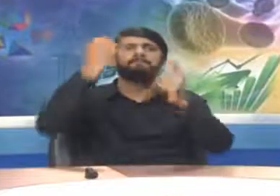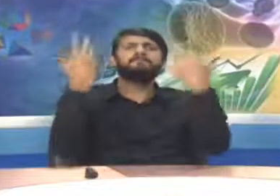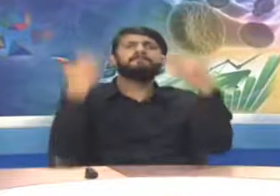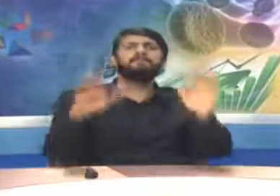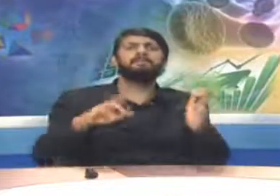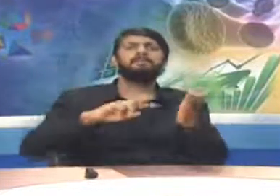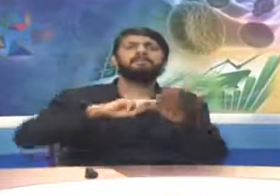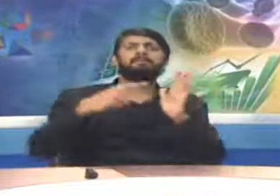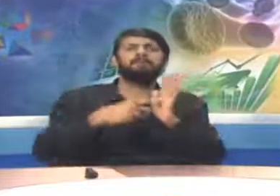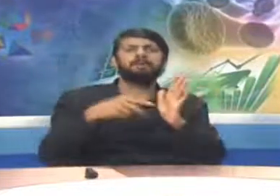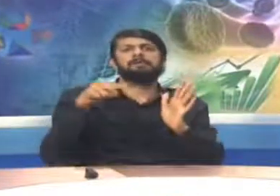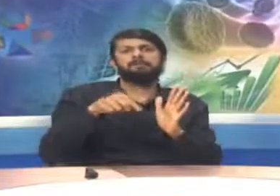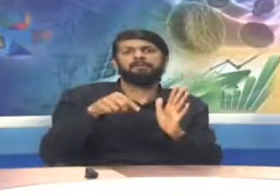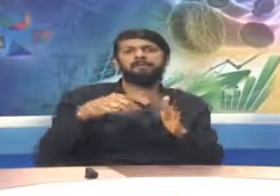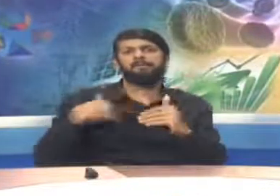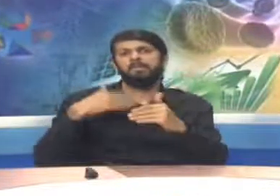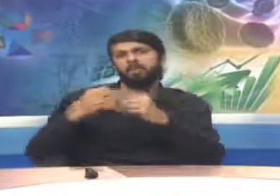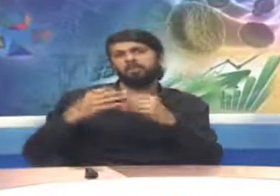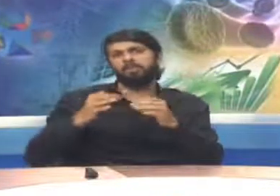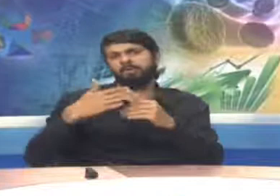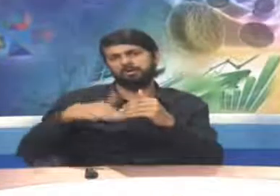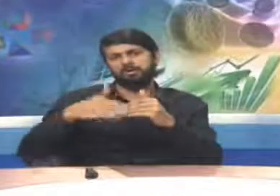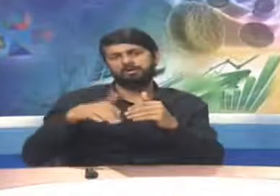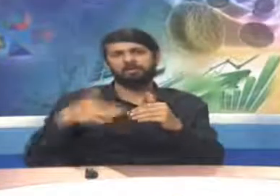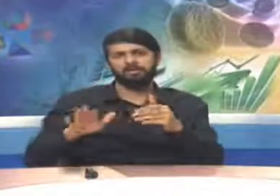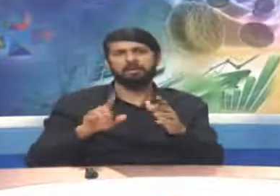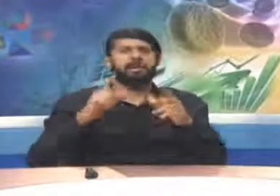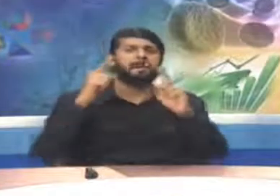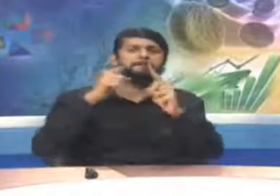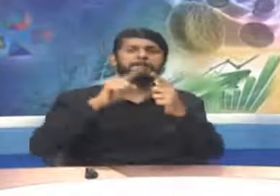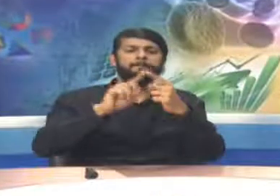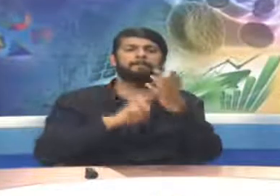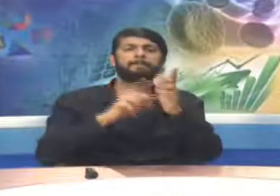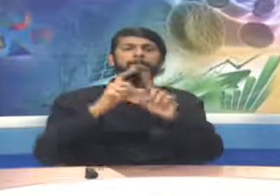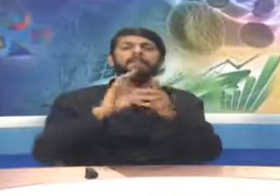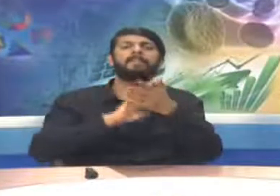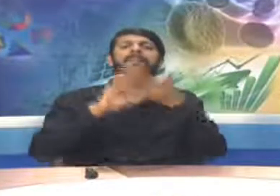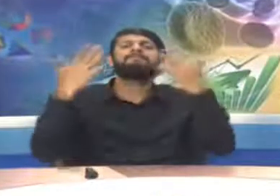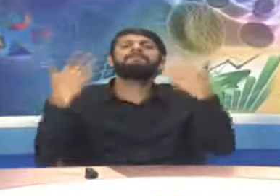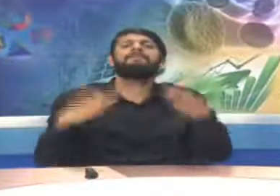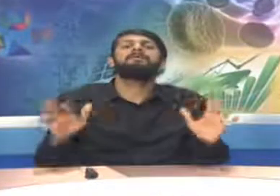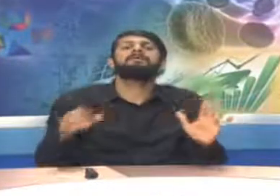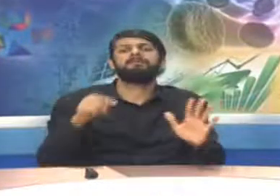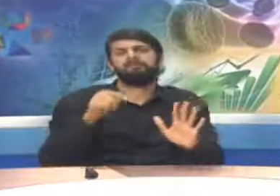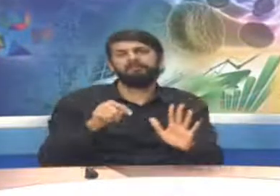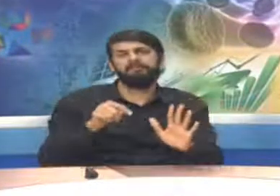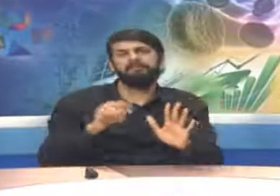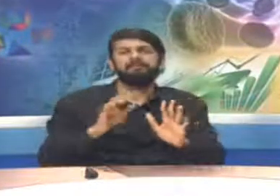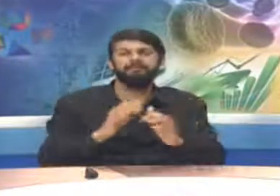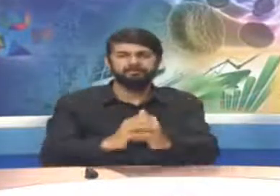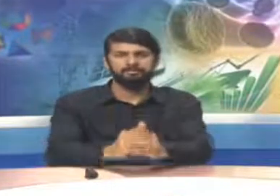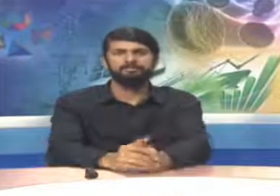significance of purity of means to achieve ends.